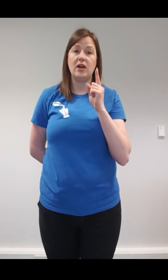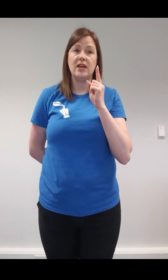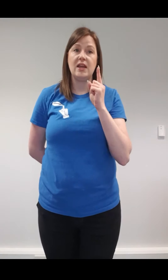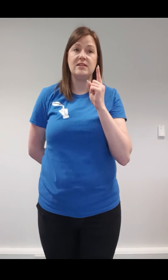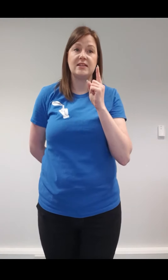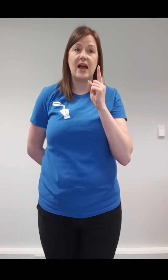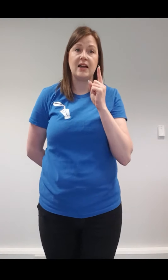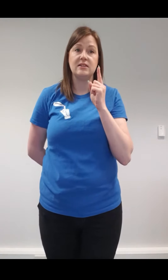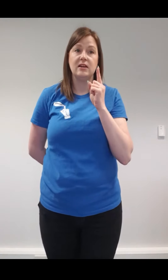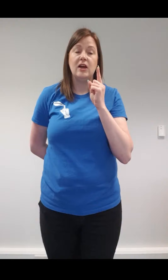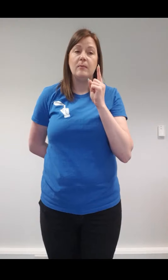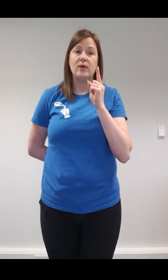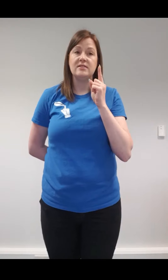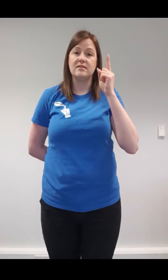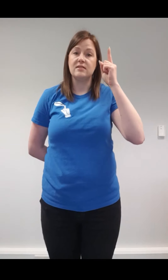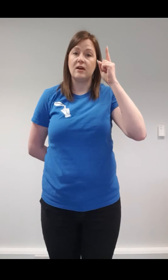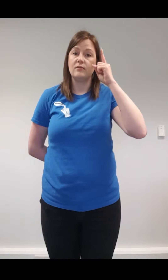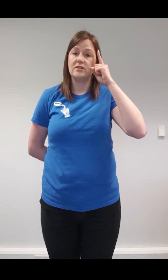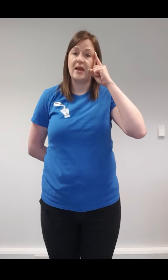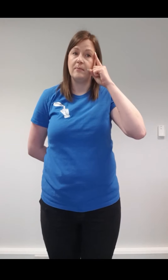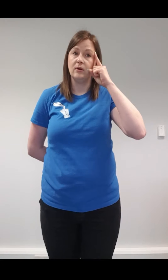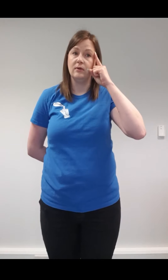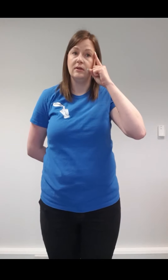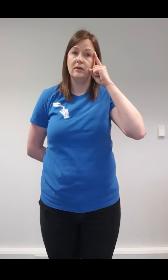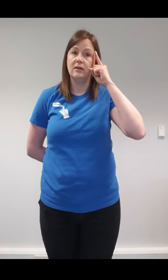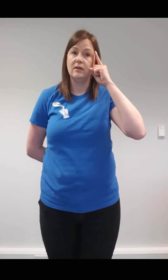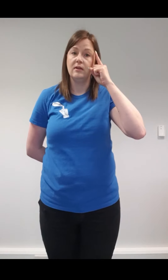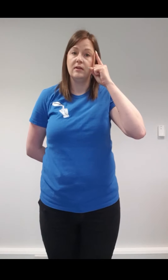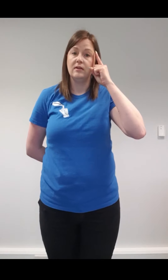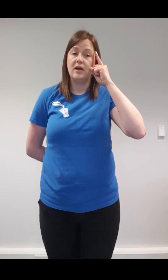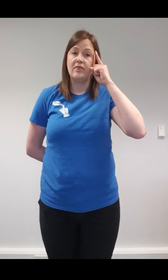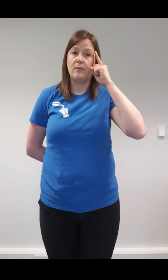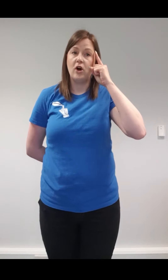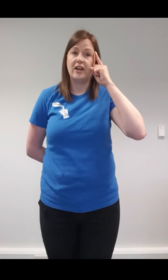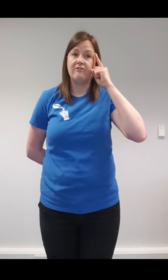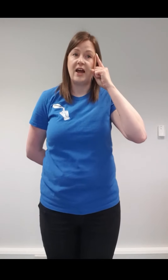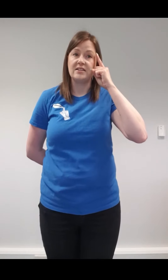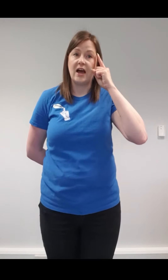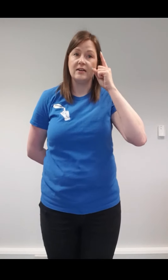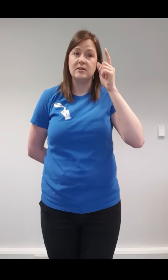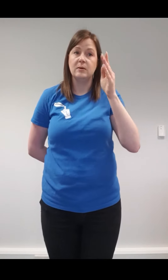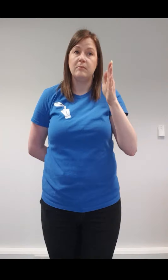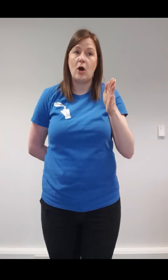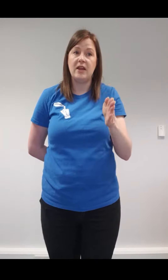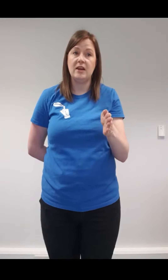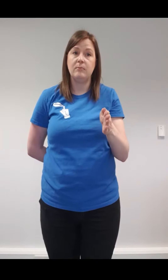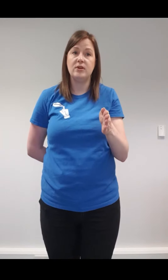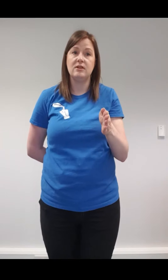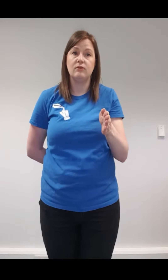working index hand points to the side of your temple. Then working flat hand, palm in, pointing